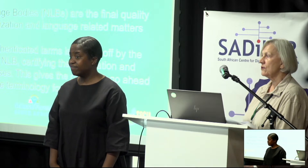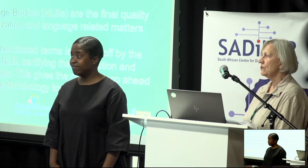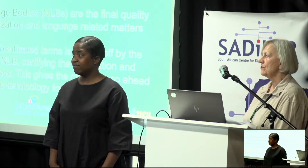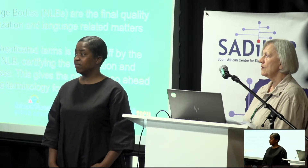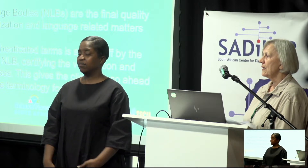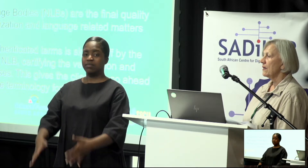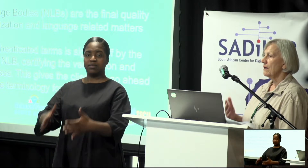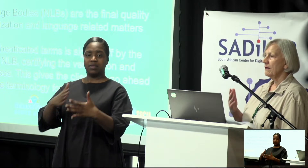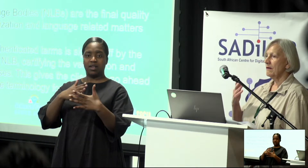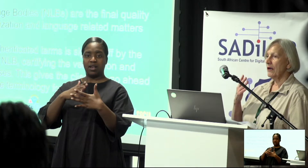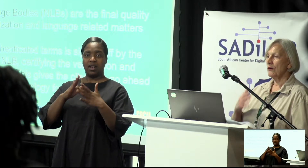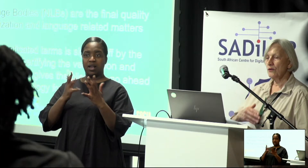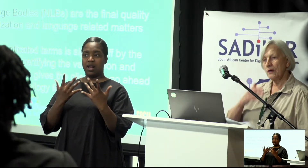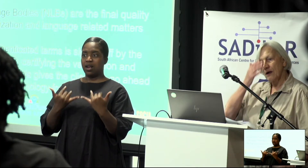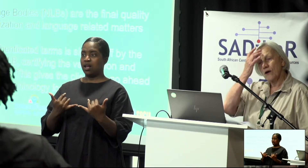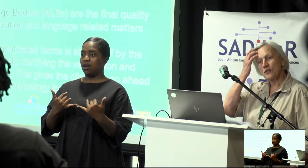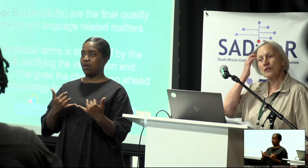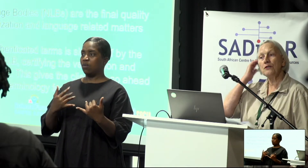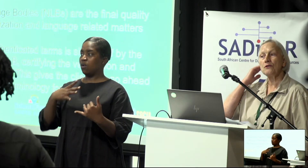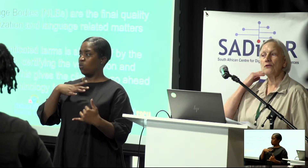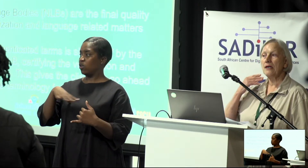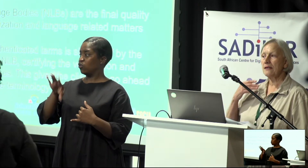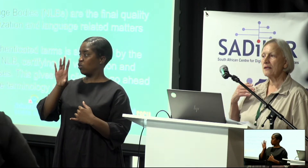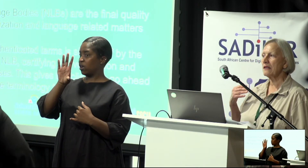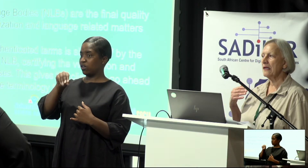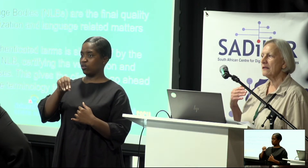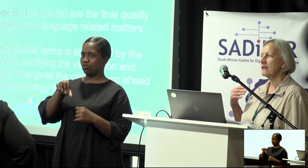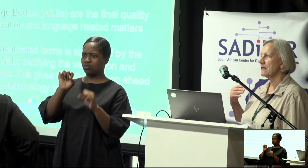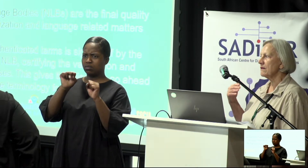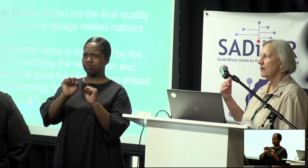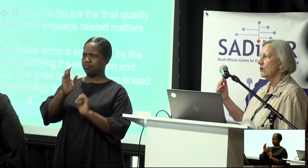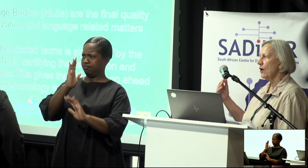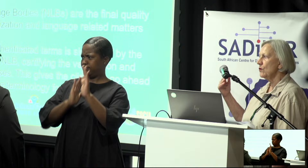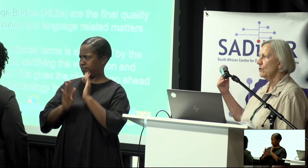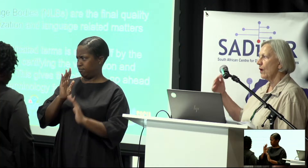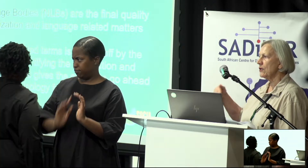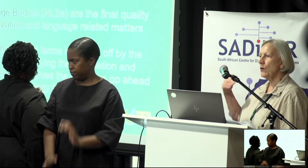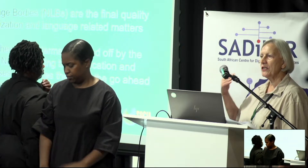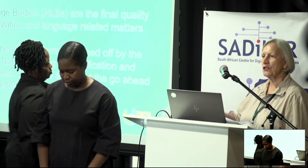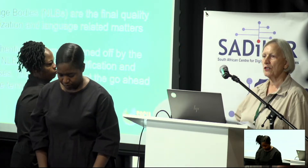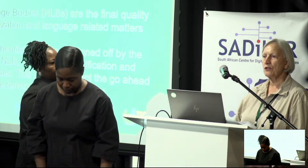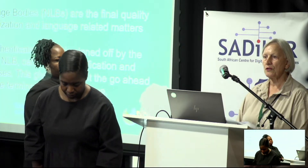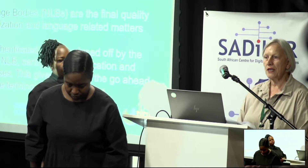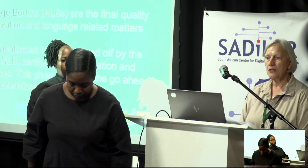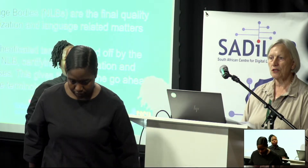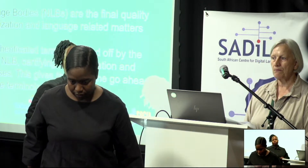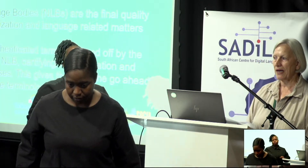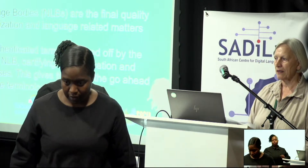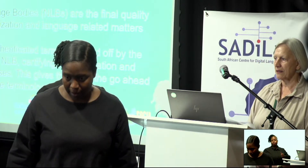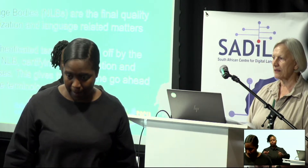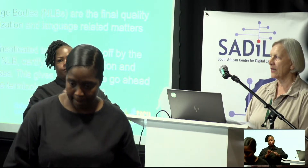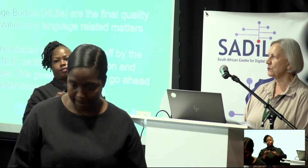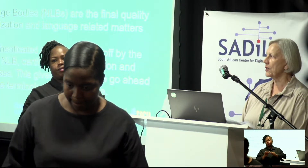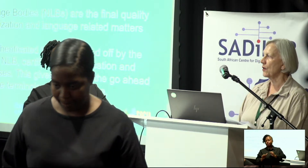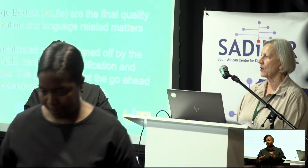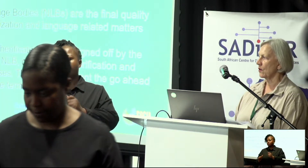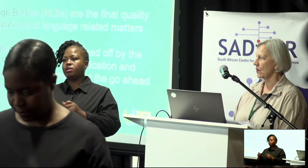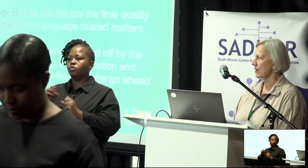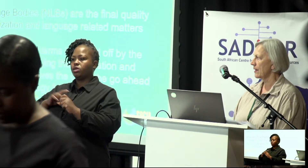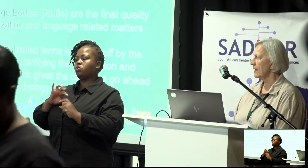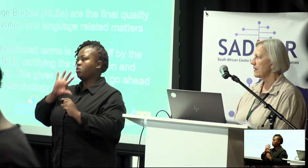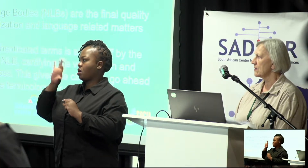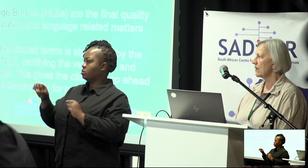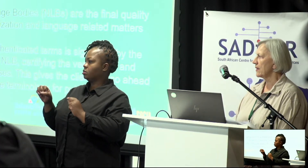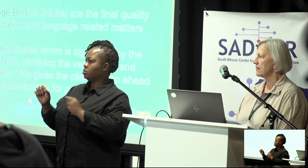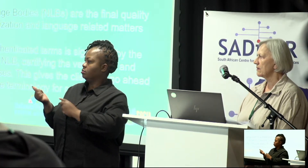I'd like to ask you to let us go one question to each panelist as we go